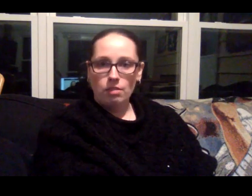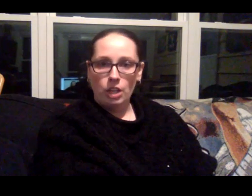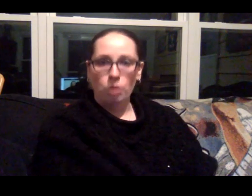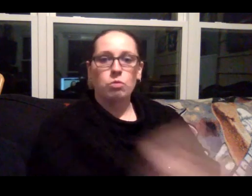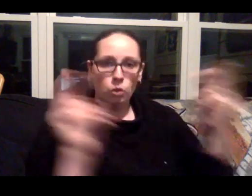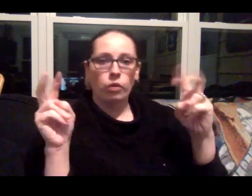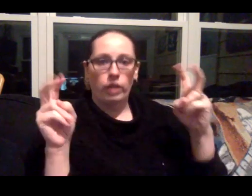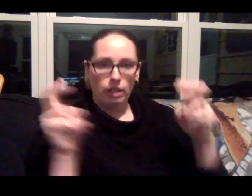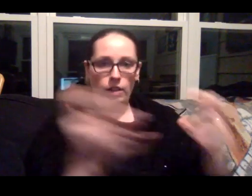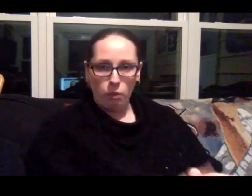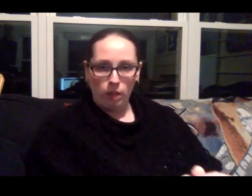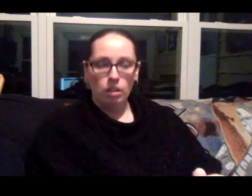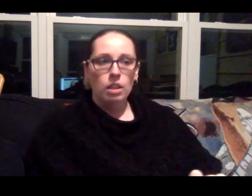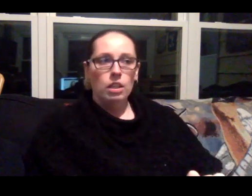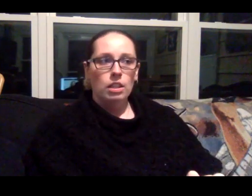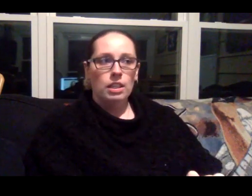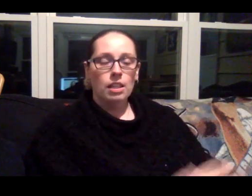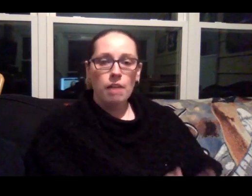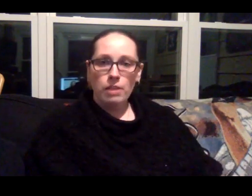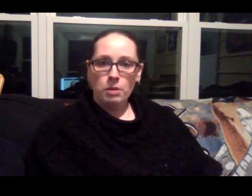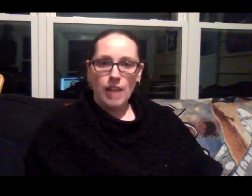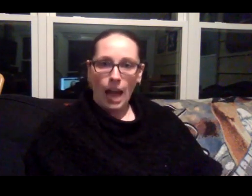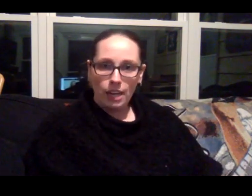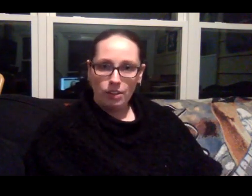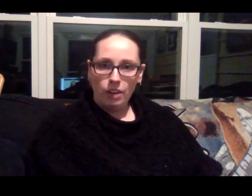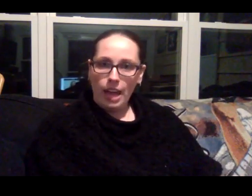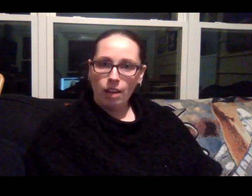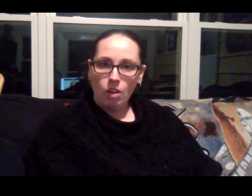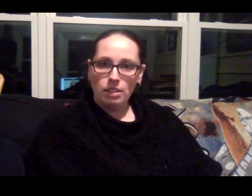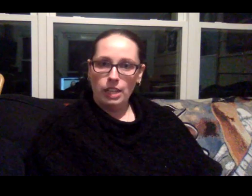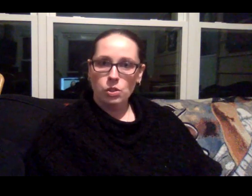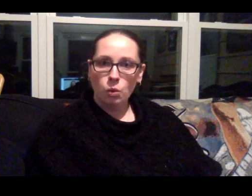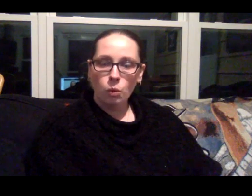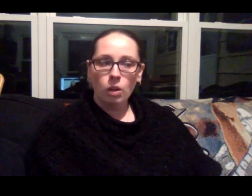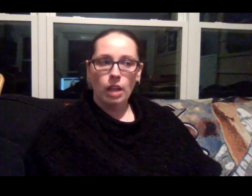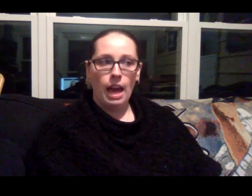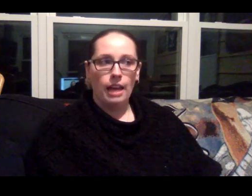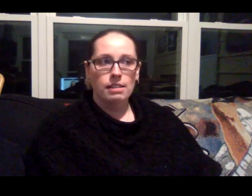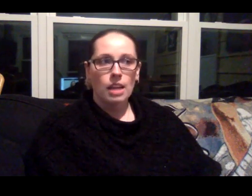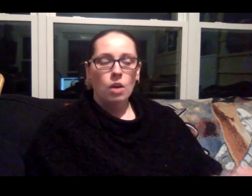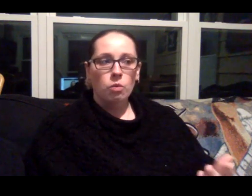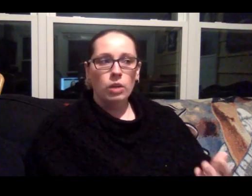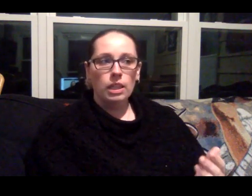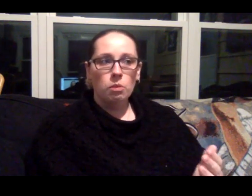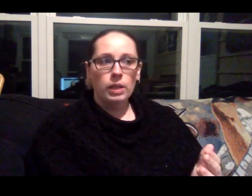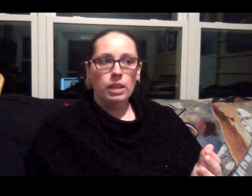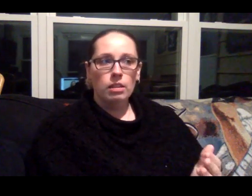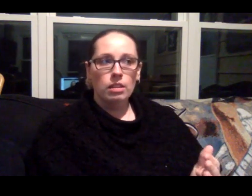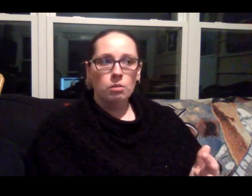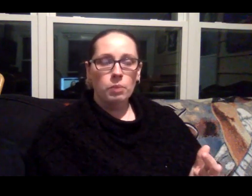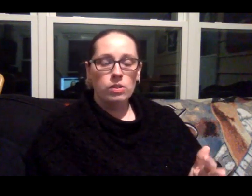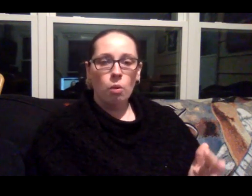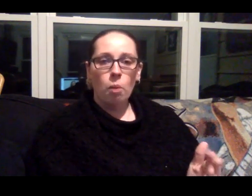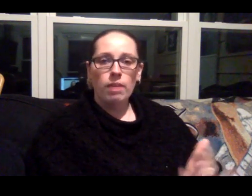ed, you know, tutoring, if you will. It's a lot for them. They're tired. They already had a lot at school and really we,